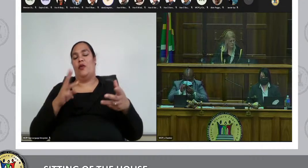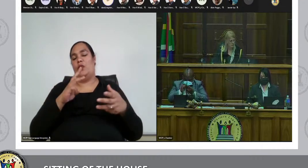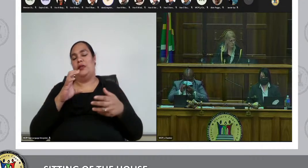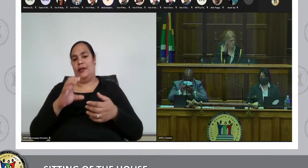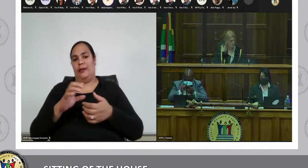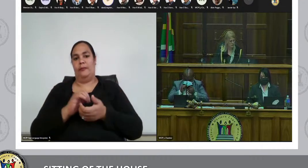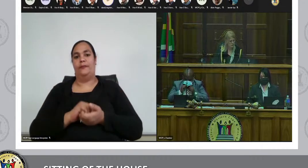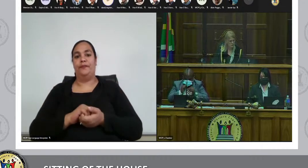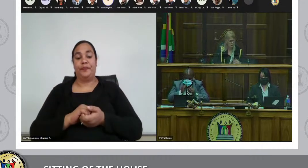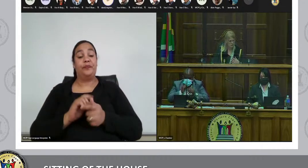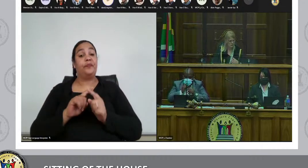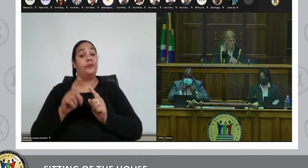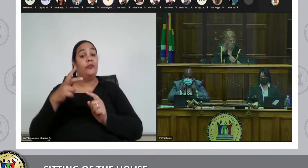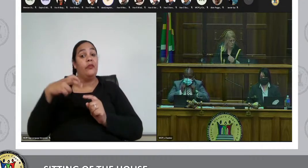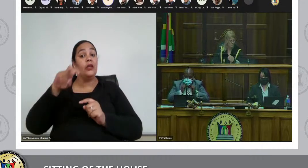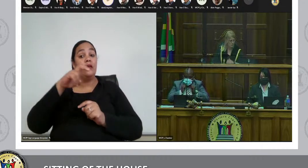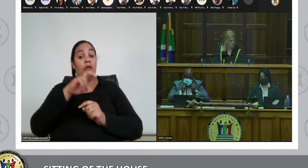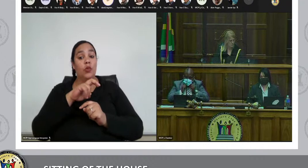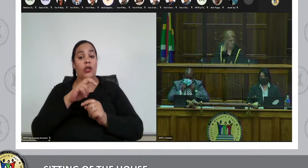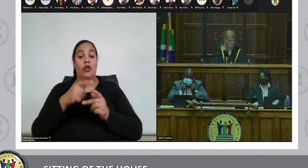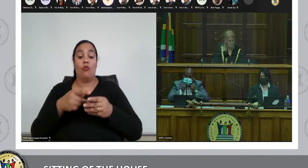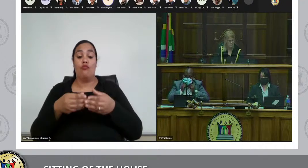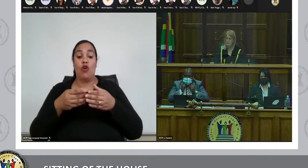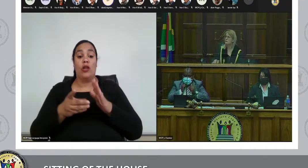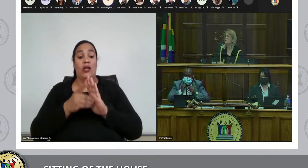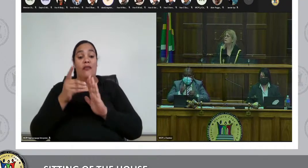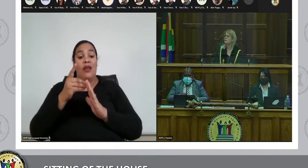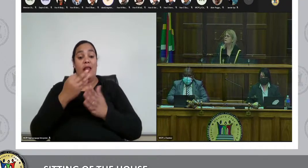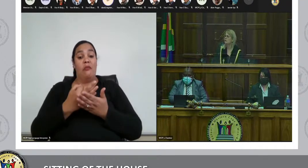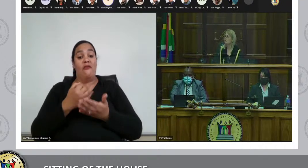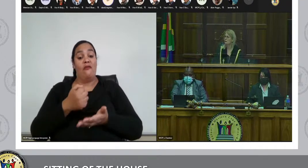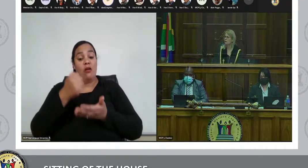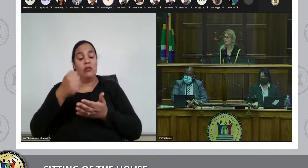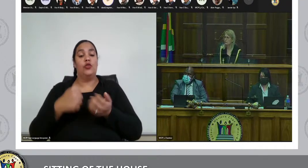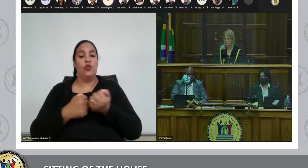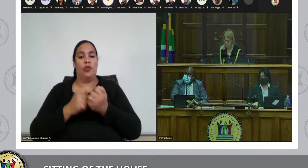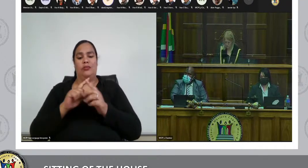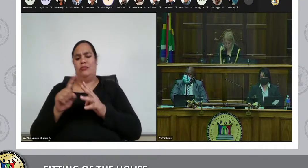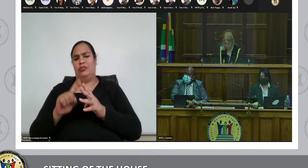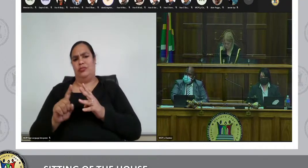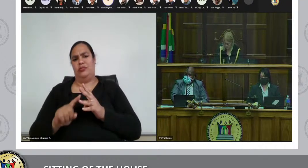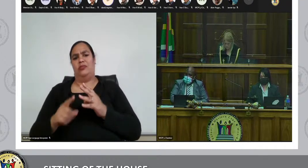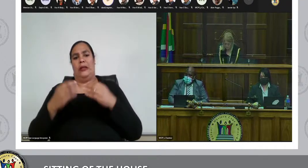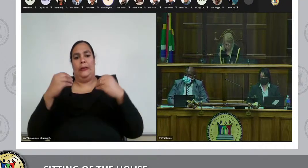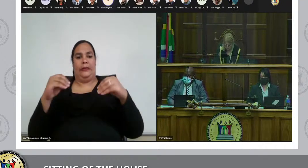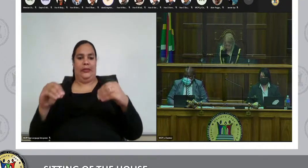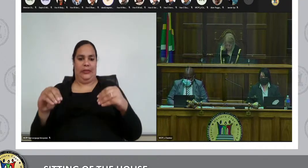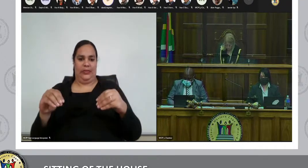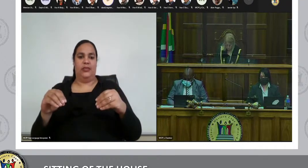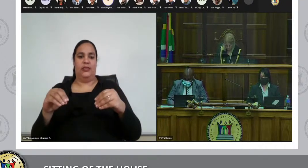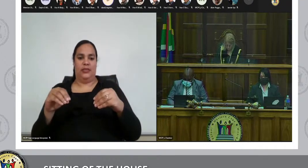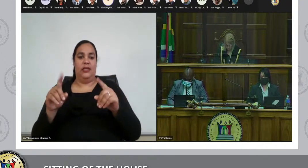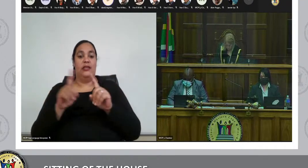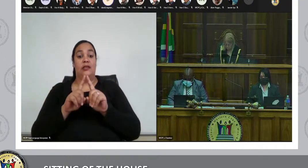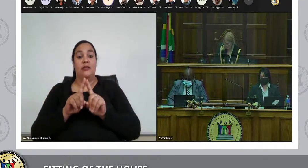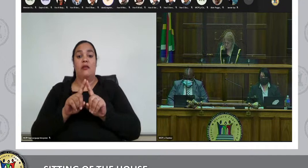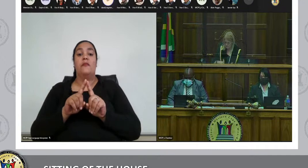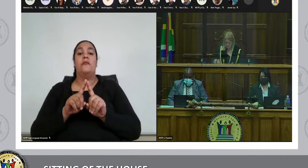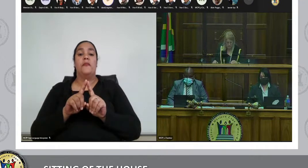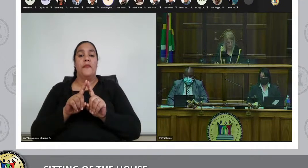Cape. And the Tourism Product Development Fund supported a number of businesses and